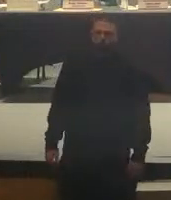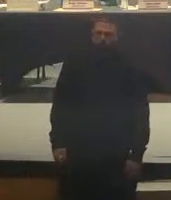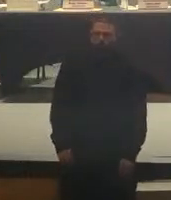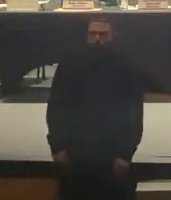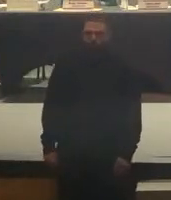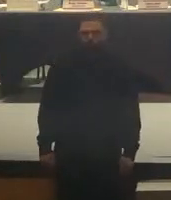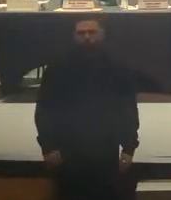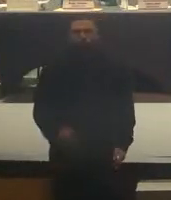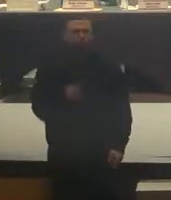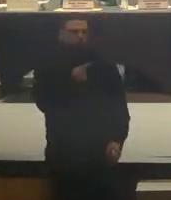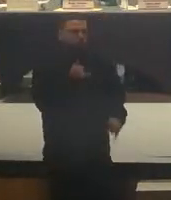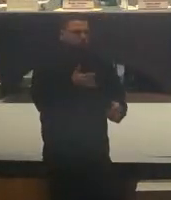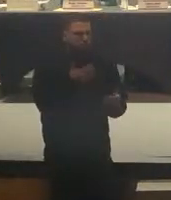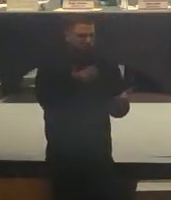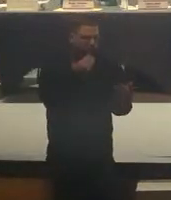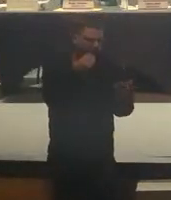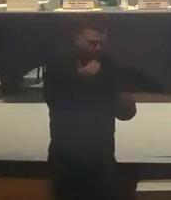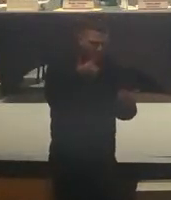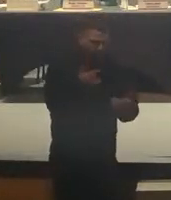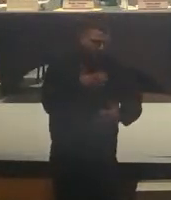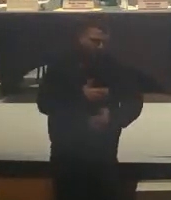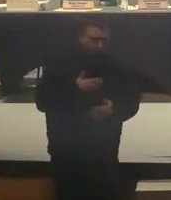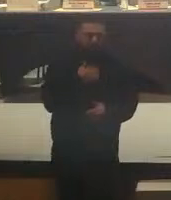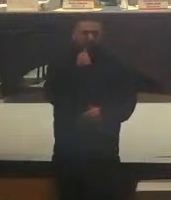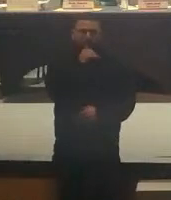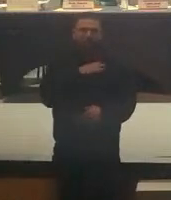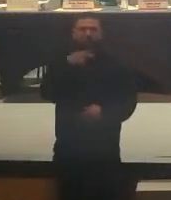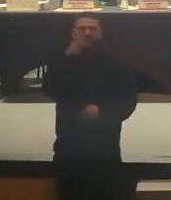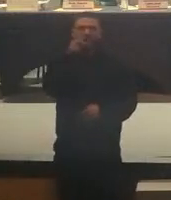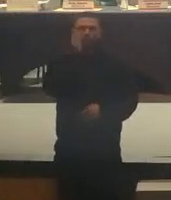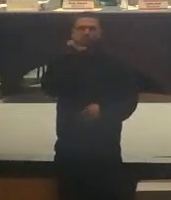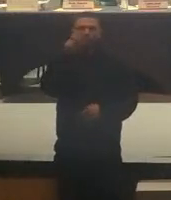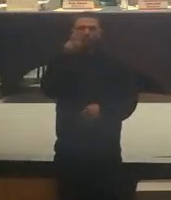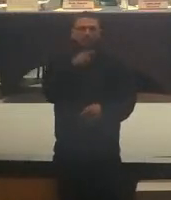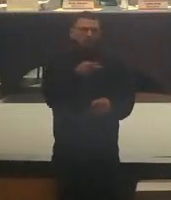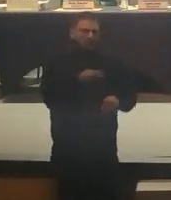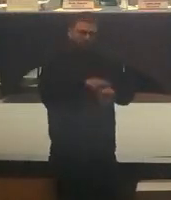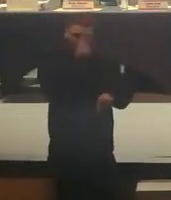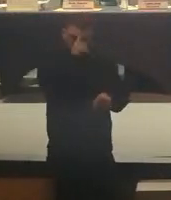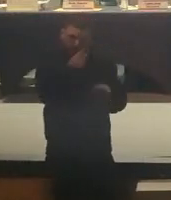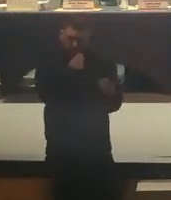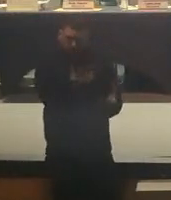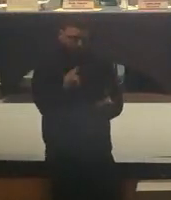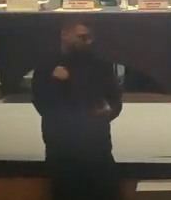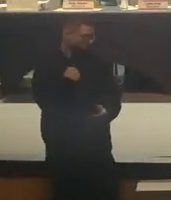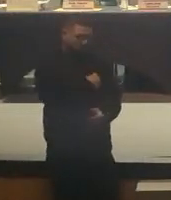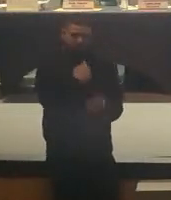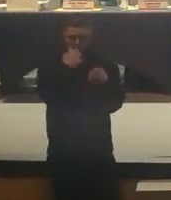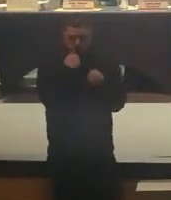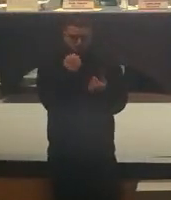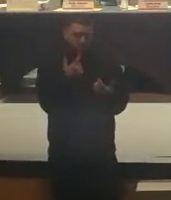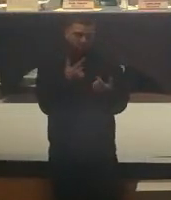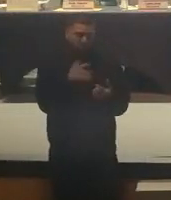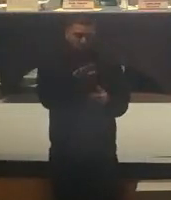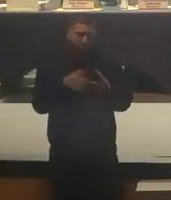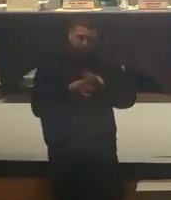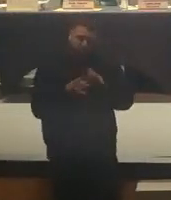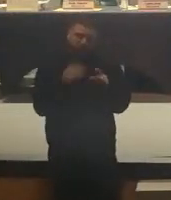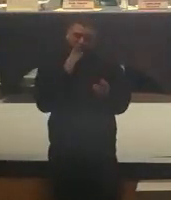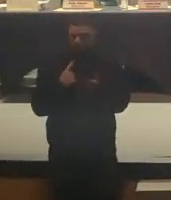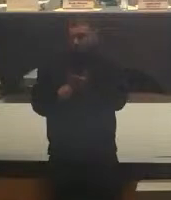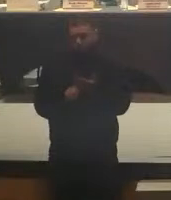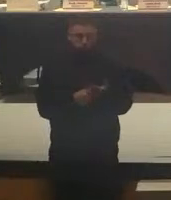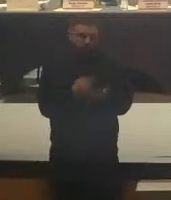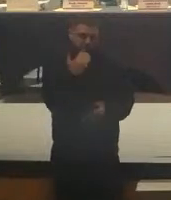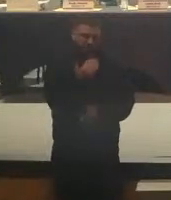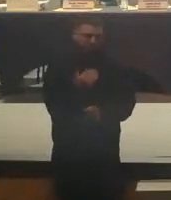that. I appreciate that, Ms. Hendrickson, and of course, I believe all of us we take your comments to heart, and we'll definitely be discussing that together, so. Thank you. Thank you